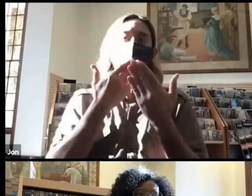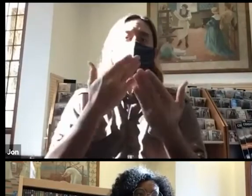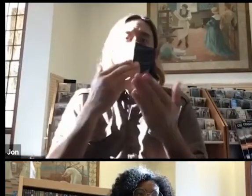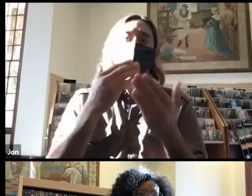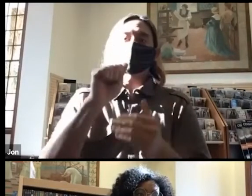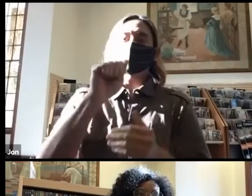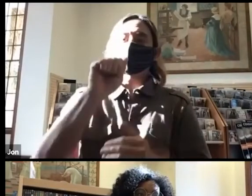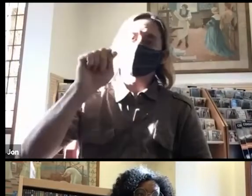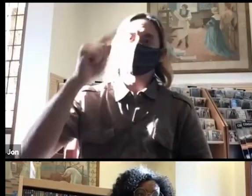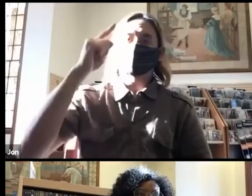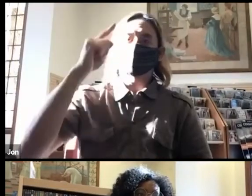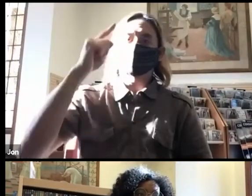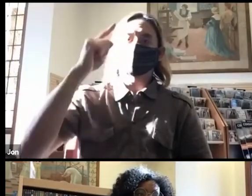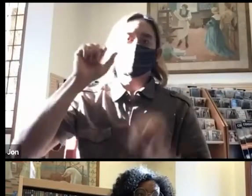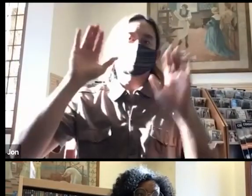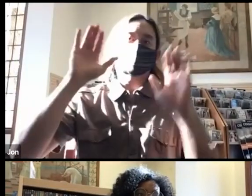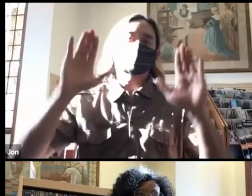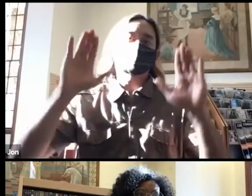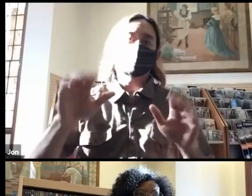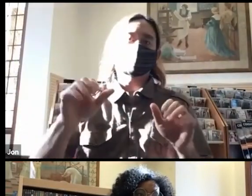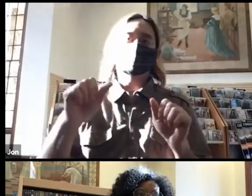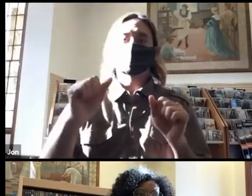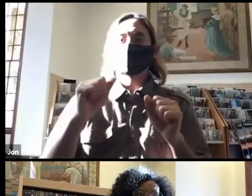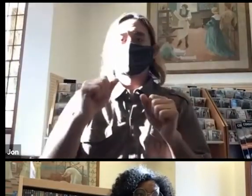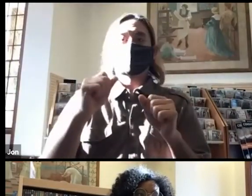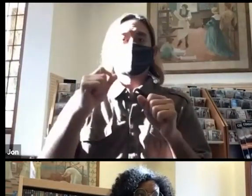And I want to say thank you to August.